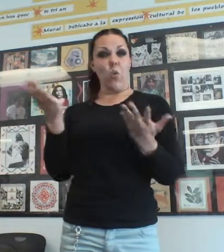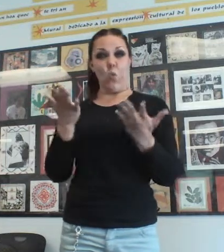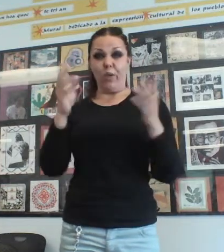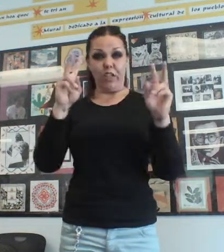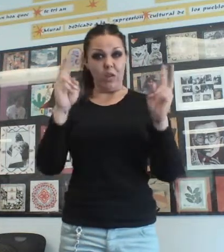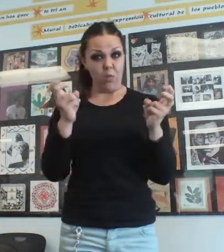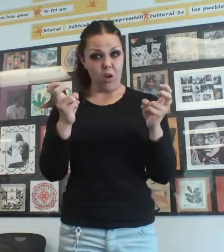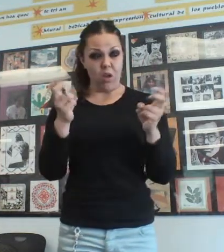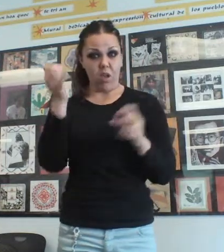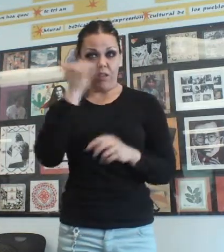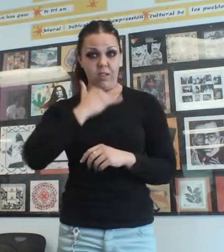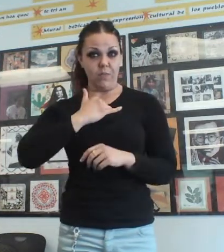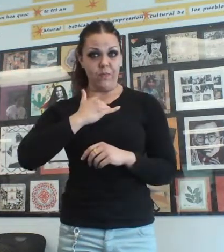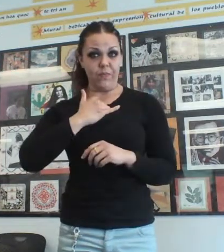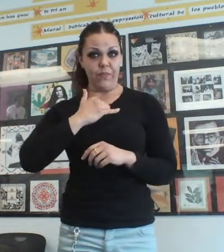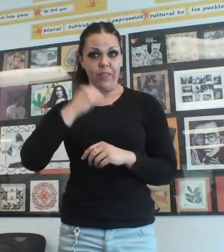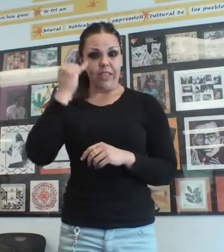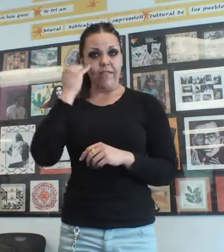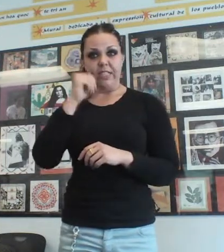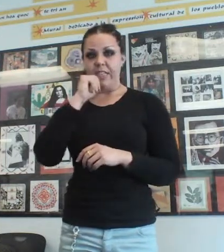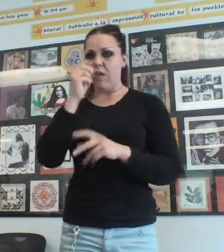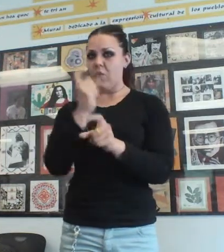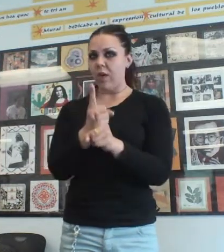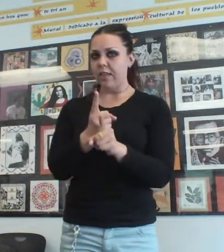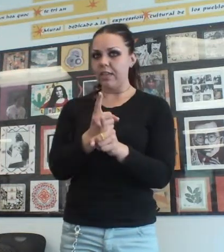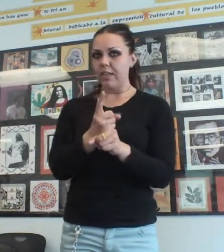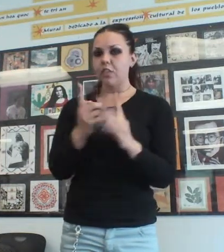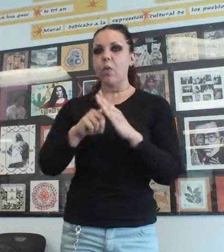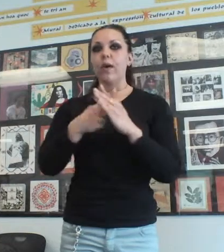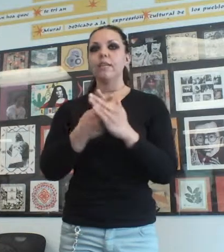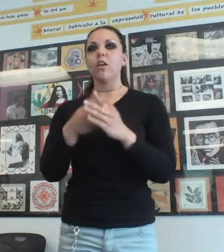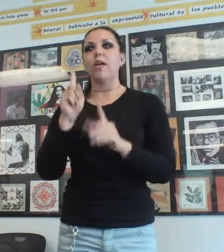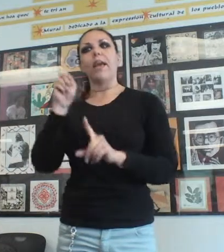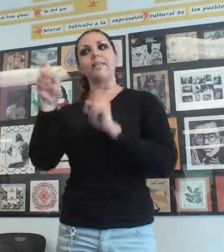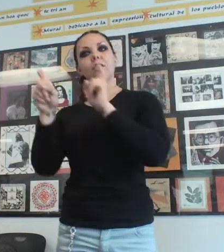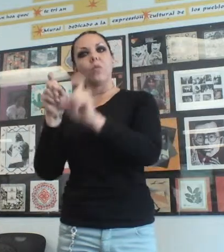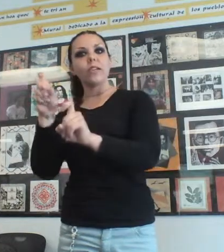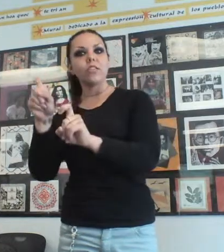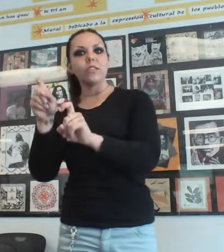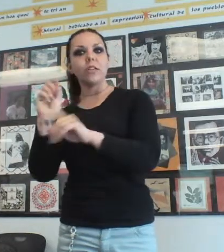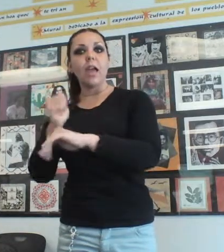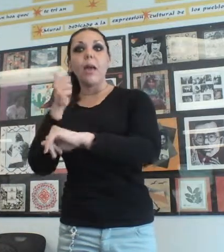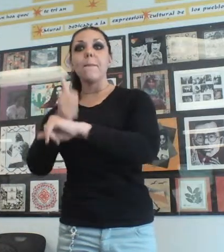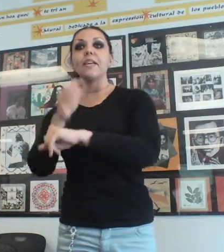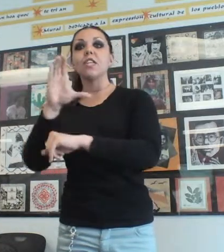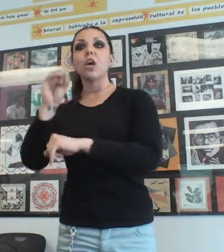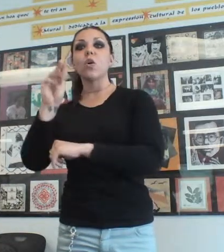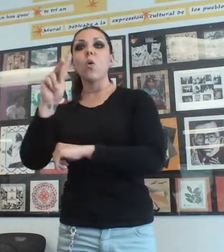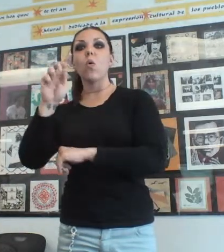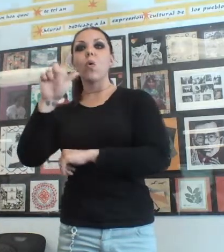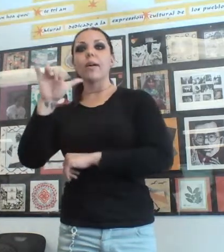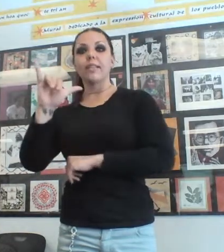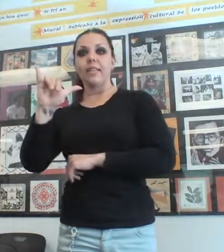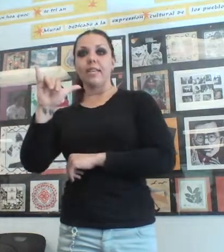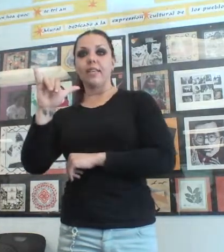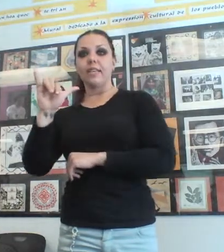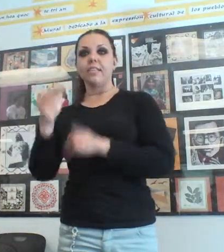not correct. So then I start asking questions based on both of the stages to see if I can figure out what was